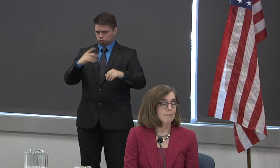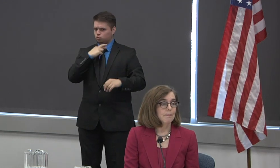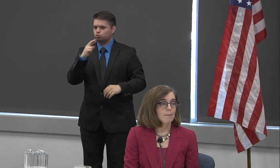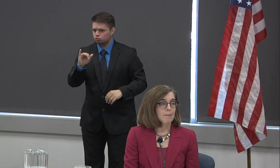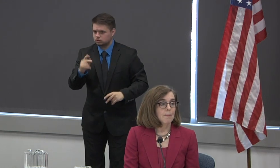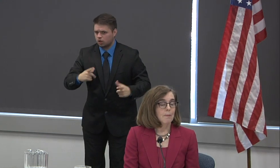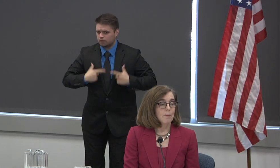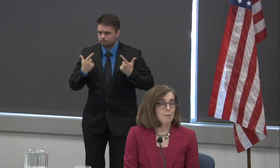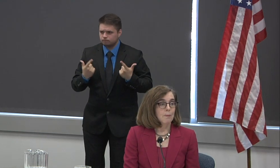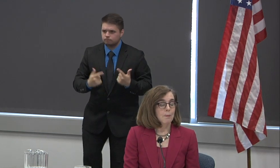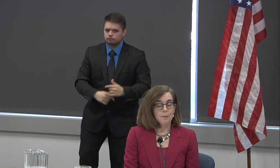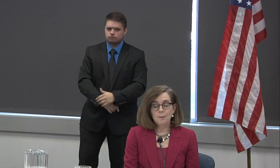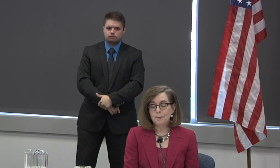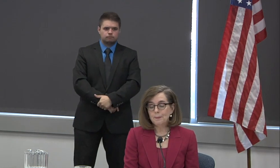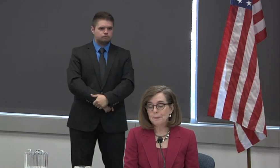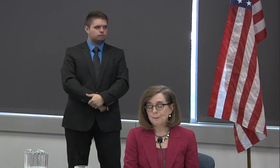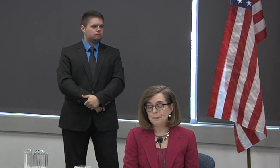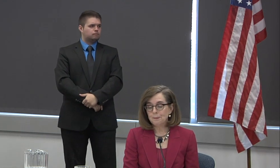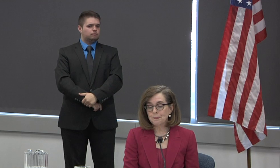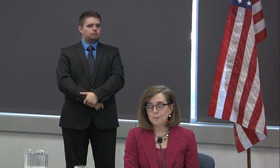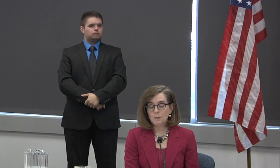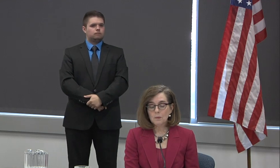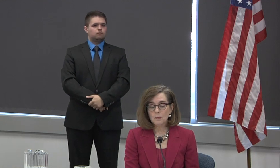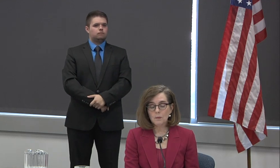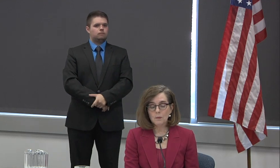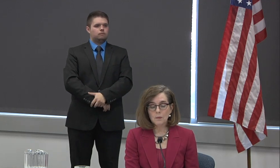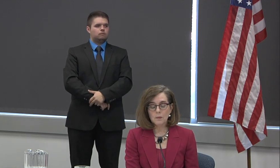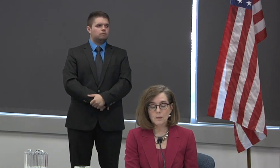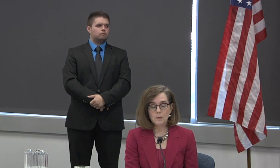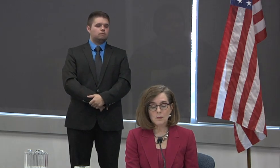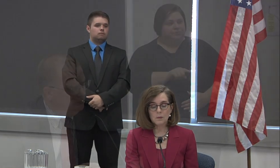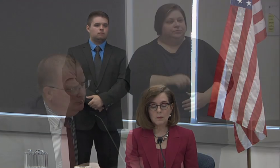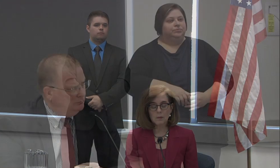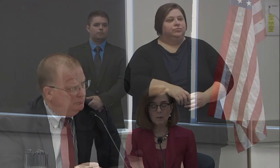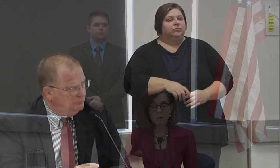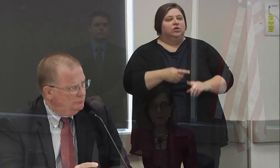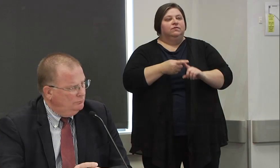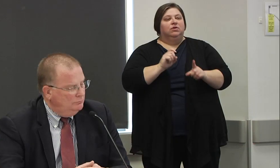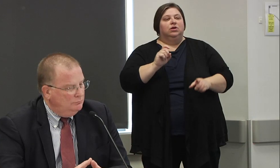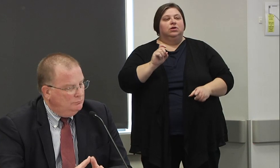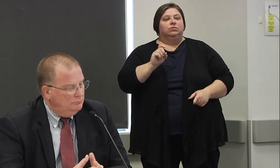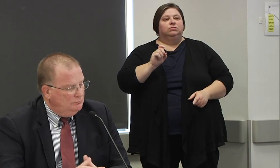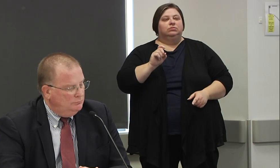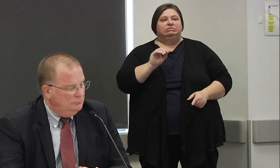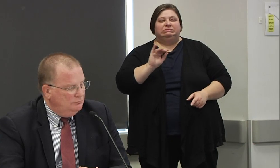Thanks, Andrew. Next question will be from Courtney Vaughn with Hamlet Media. Go ahead, Courtney.